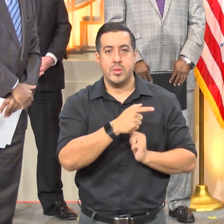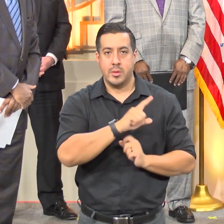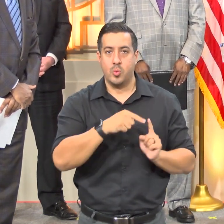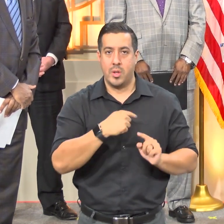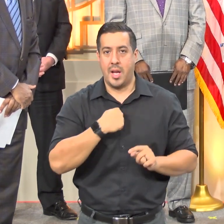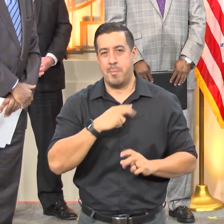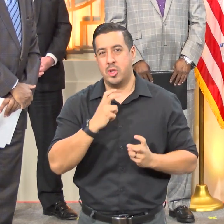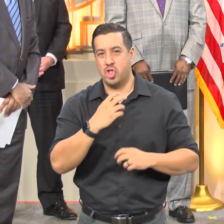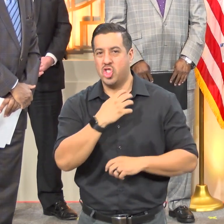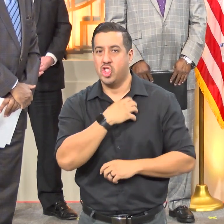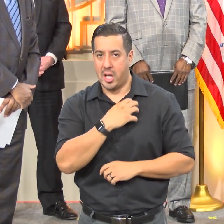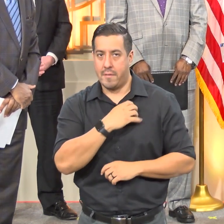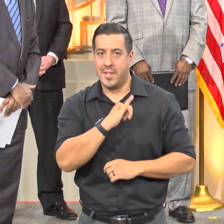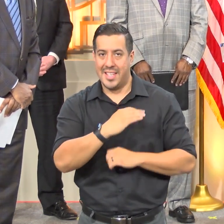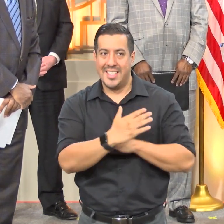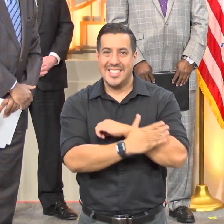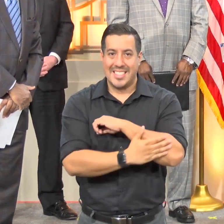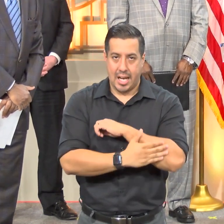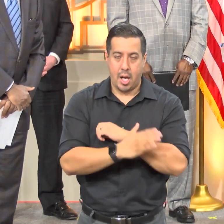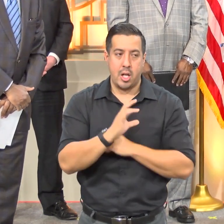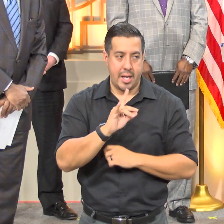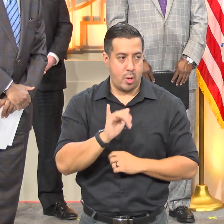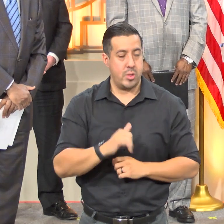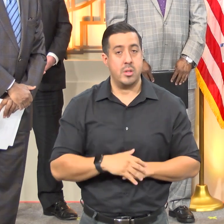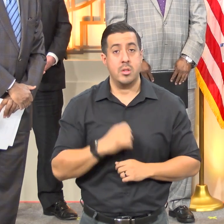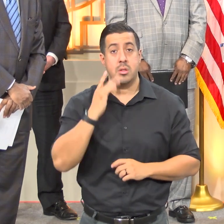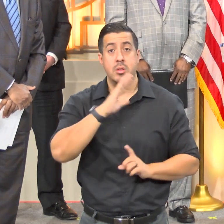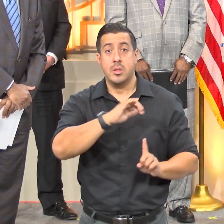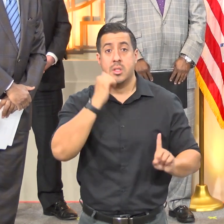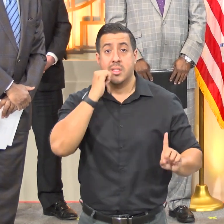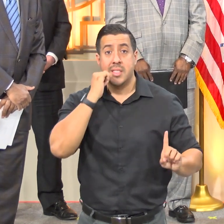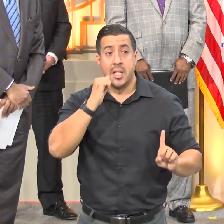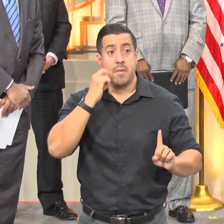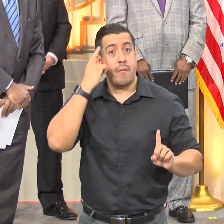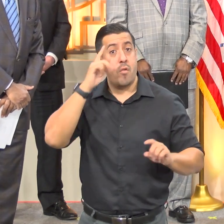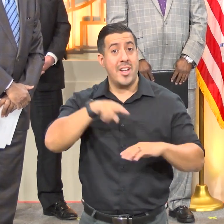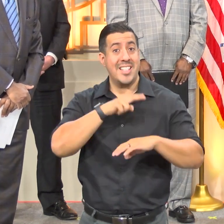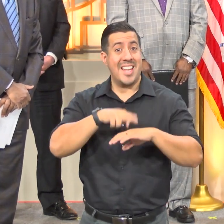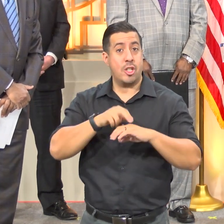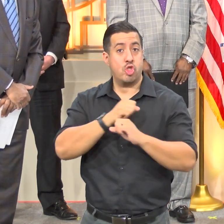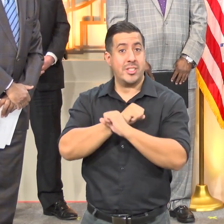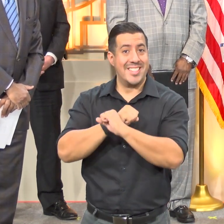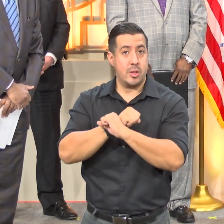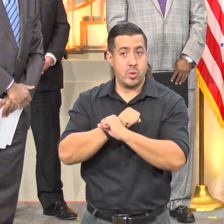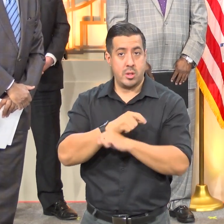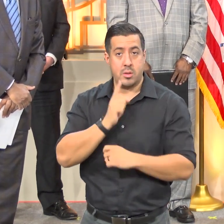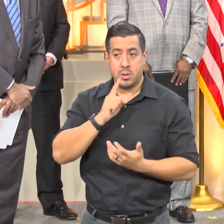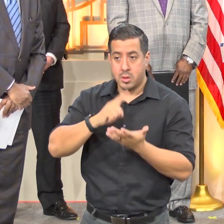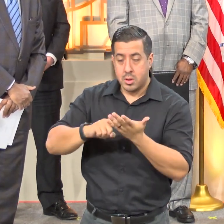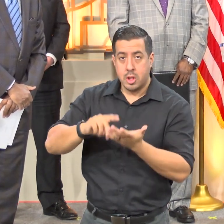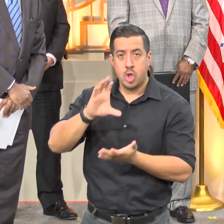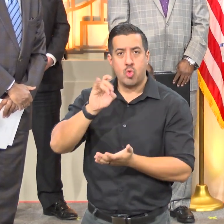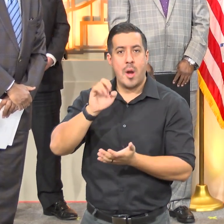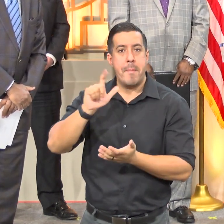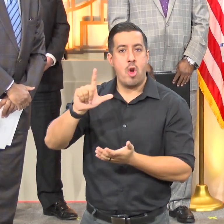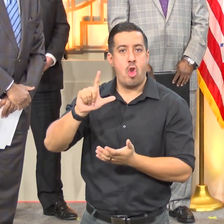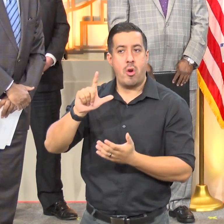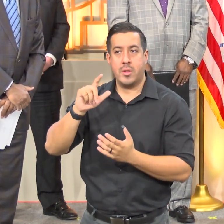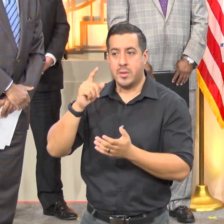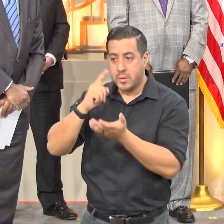county. Directing daily operations, including all national security, criminal investigative